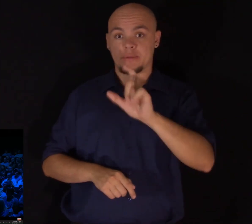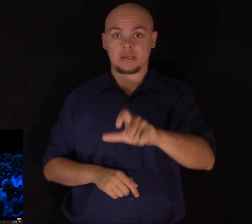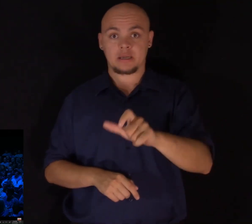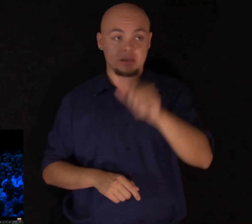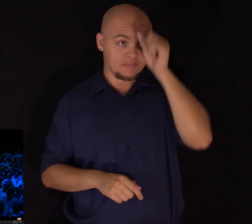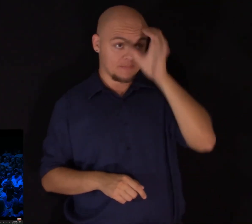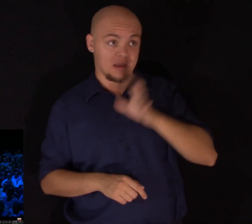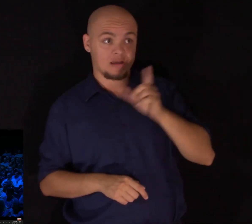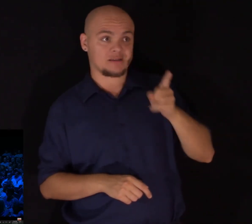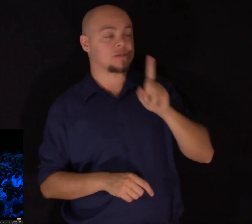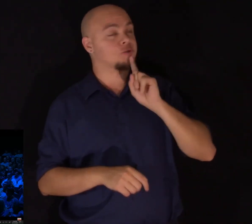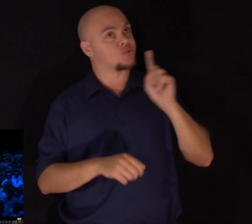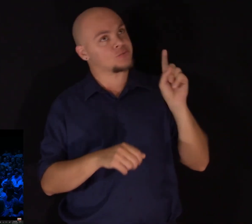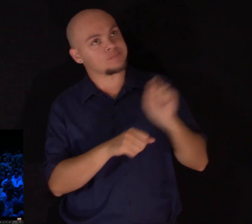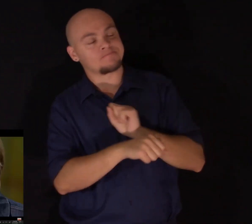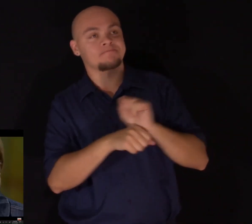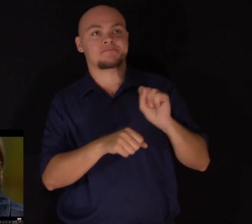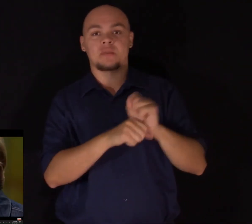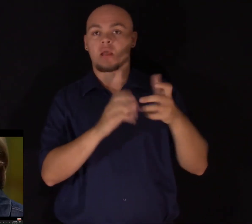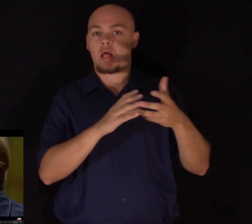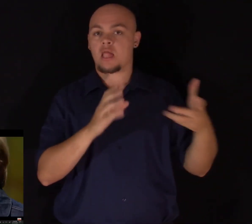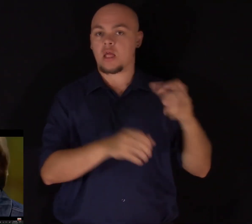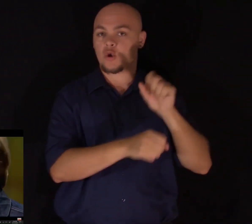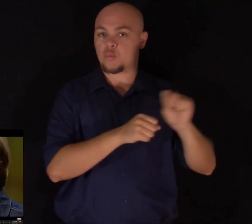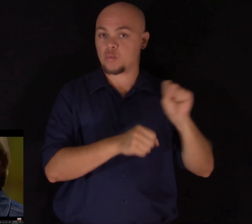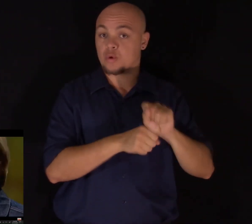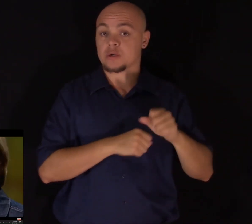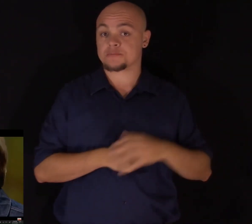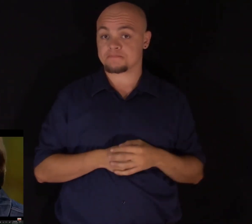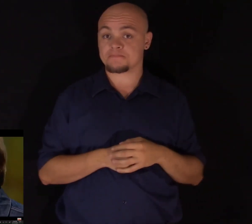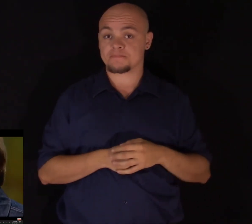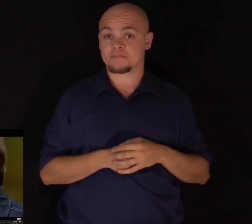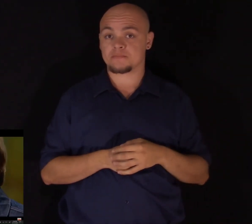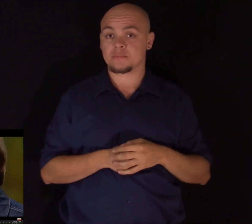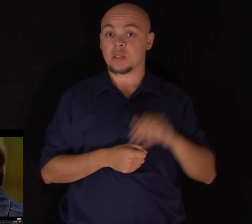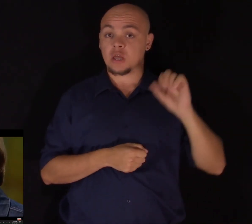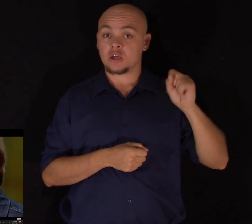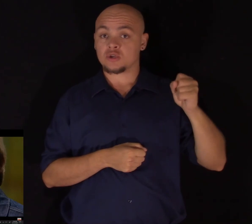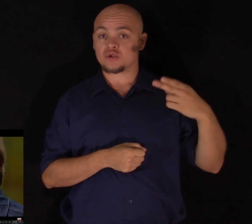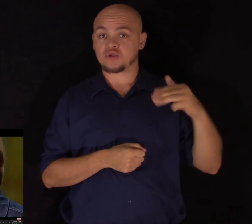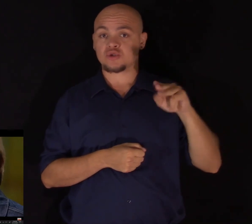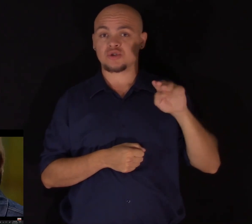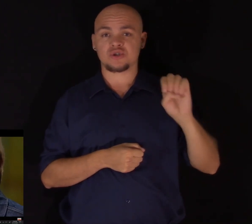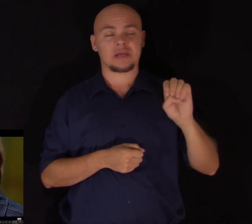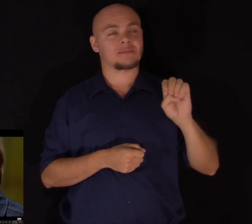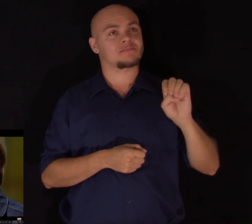a lot of work. Shame is an epidemic in our culture.